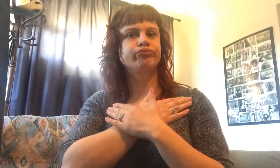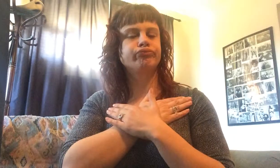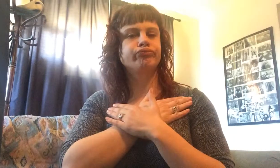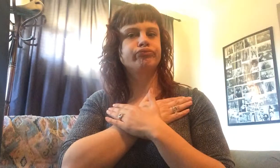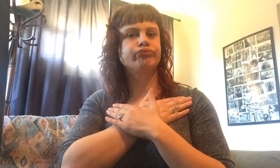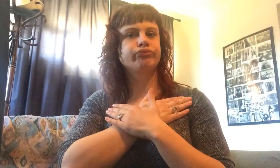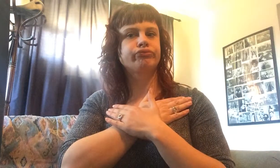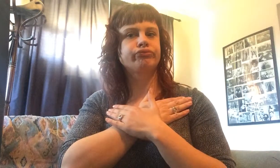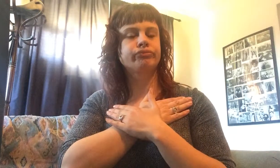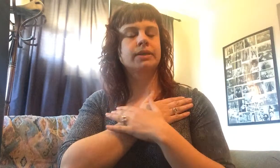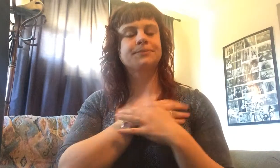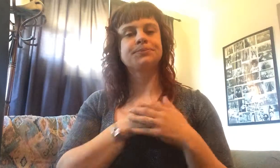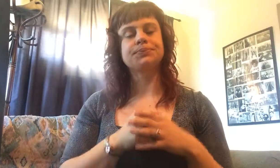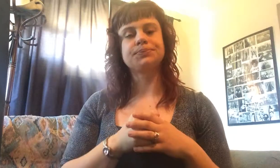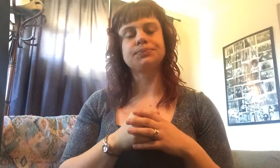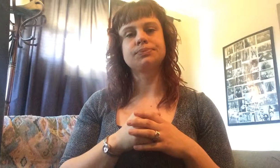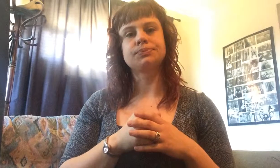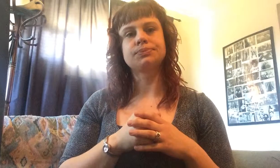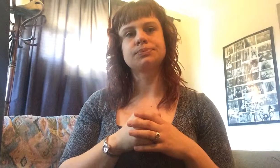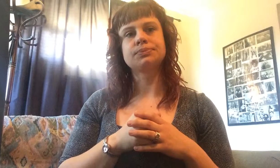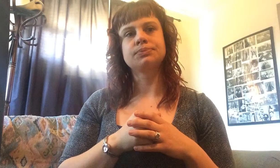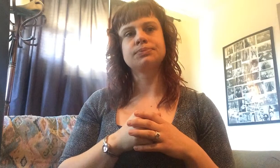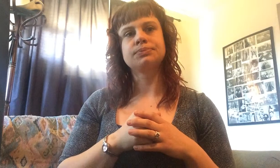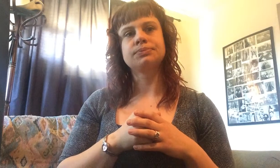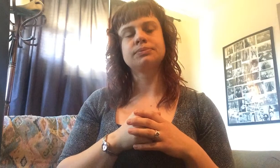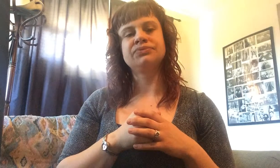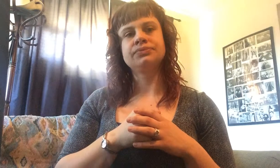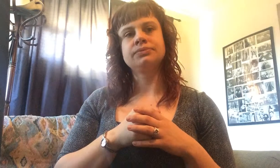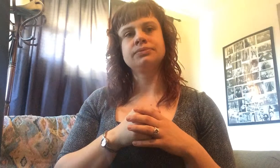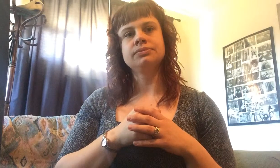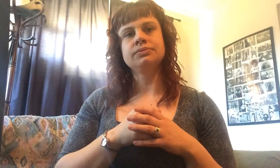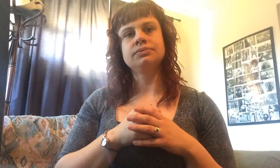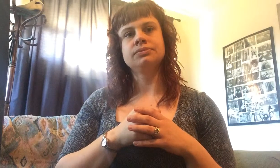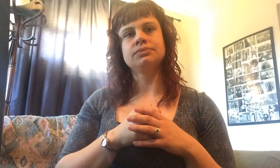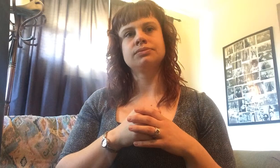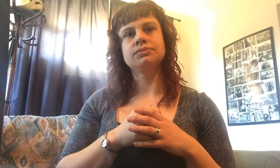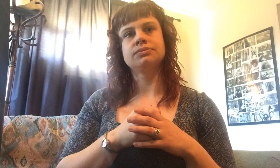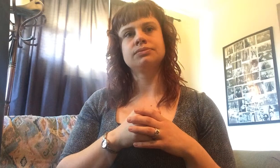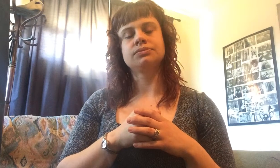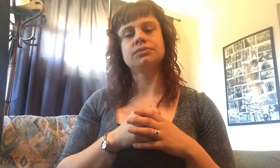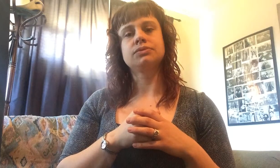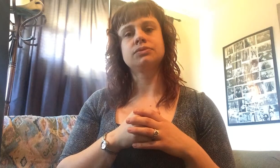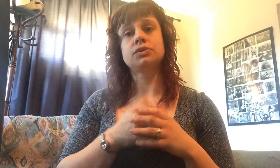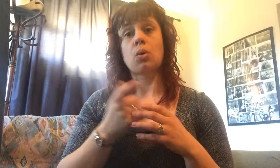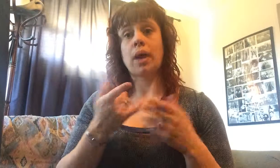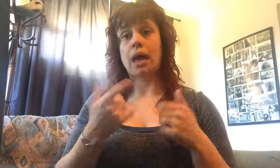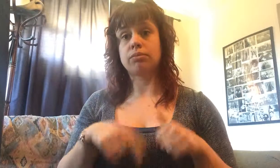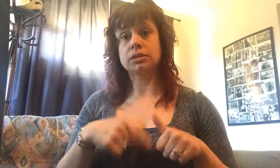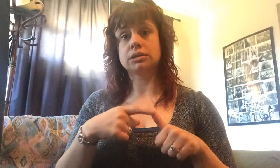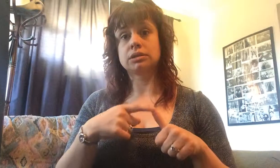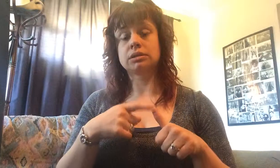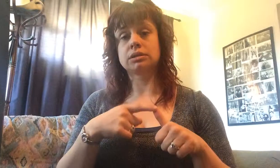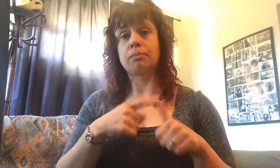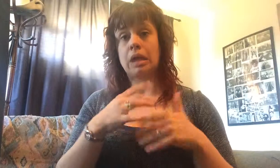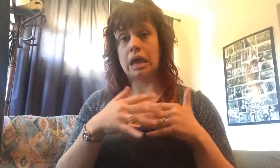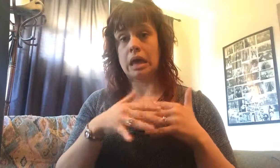joint diastole Now what is going to happen? The blood from the lungs is going to be